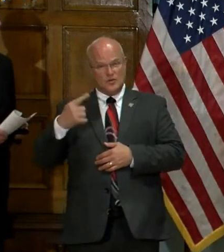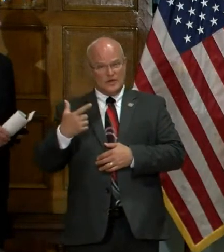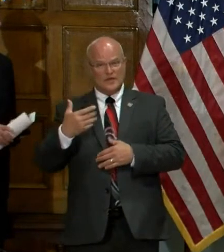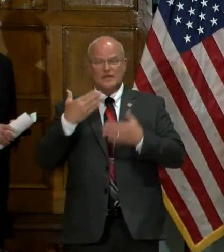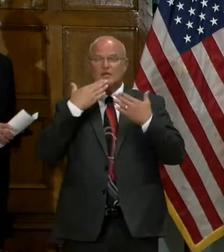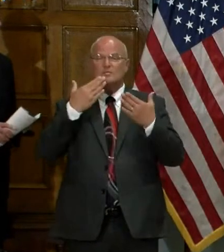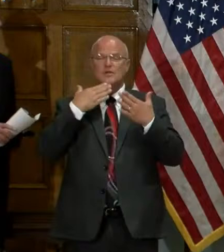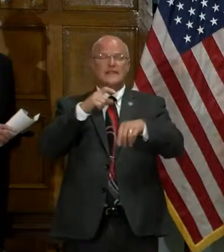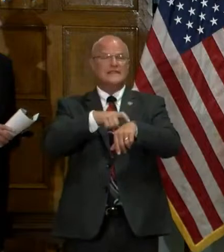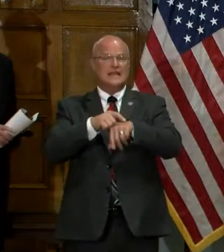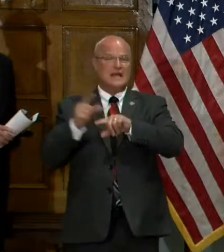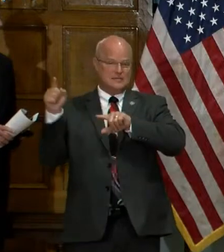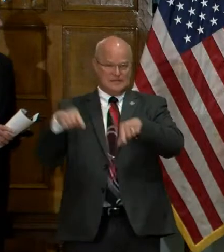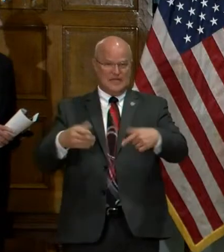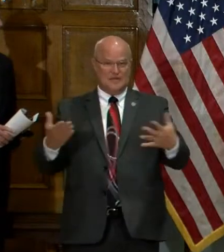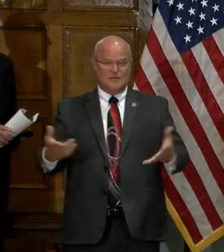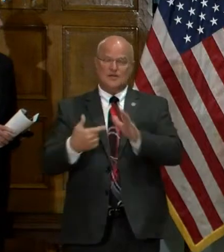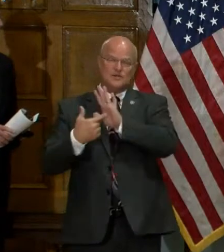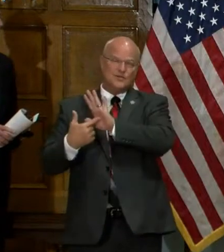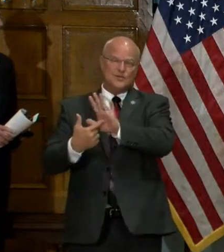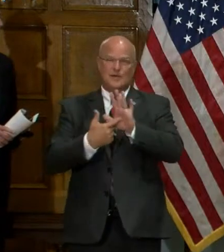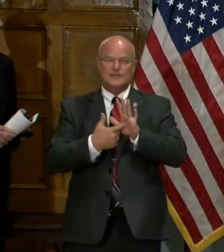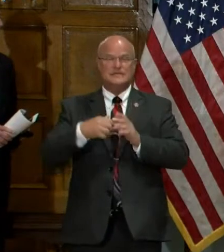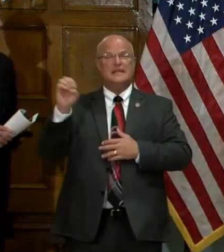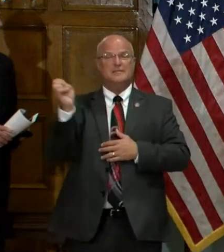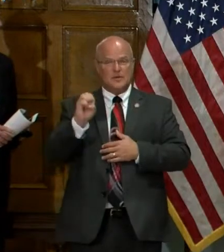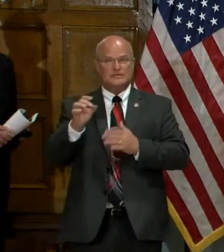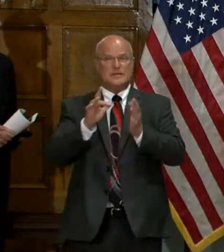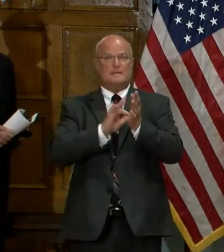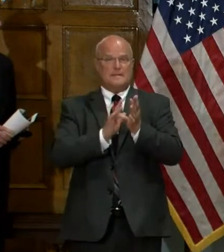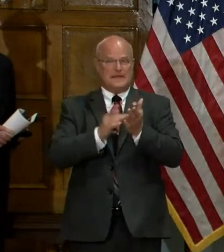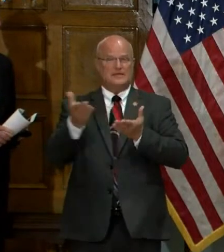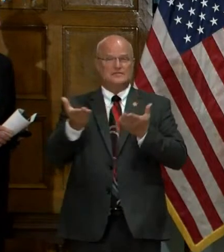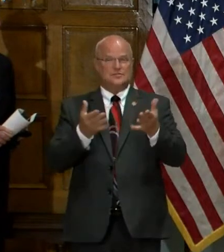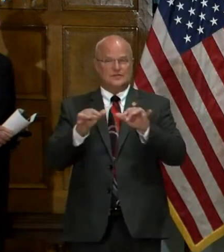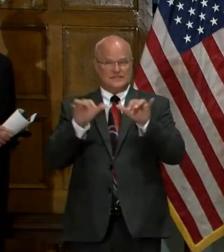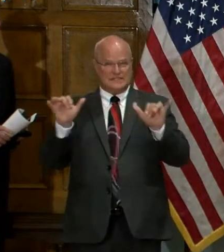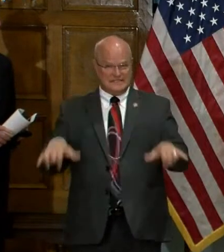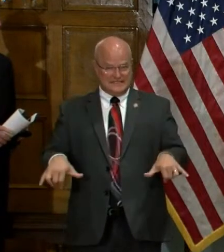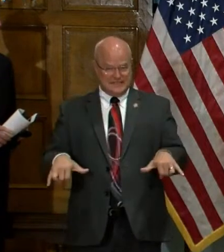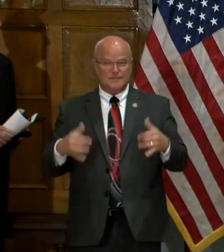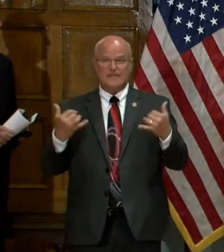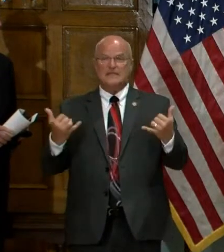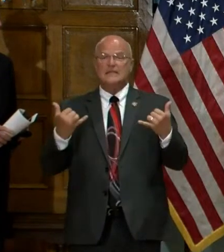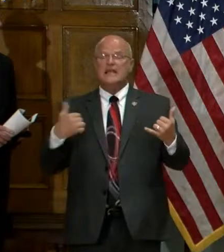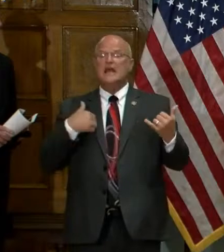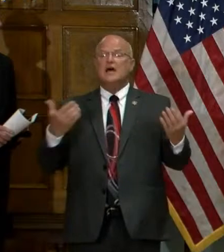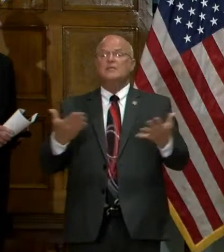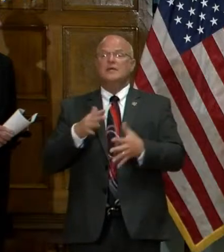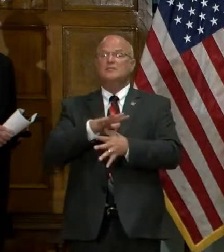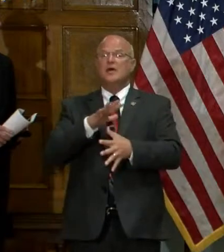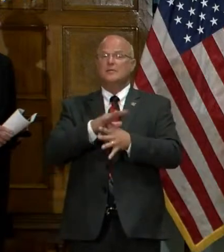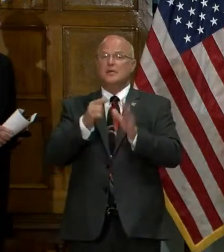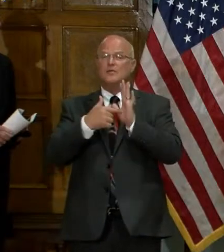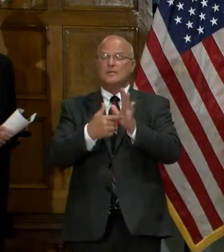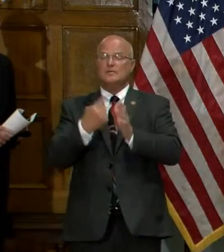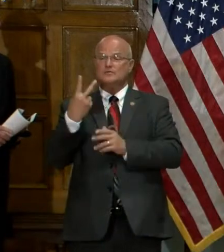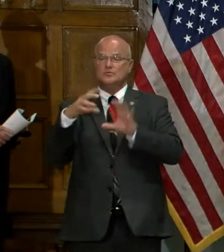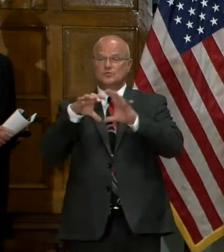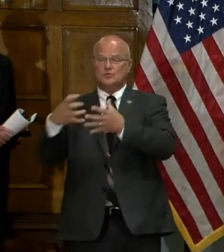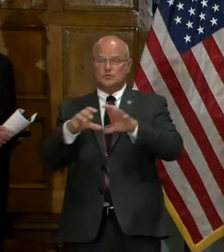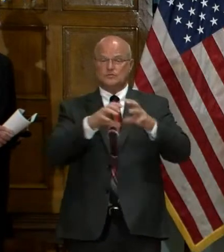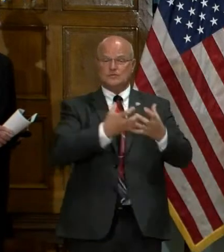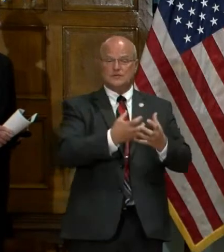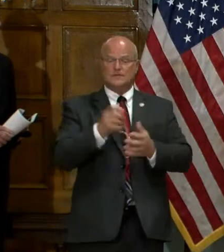this opportunity to be here to represent your emergency medical services system. Today I'm here primarily representing two groups,